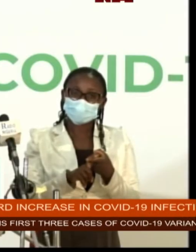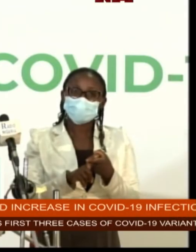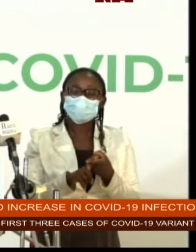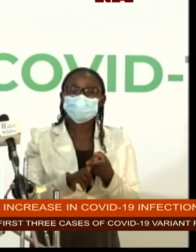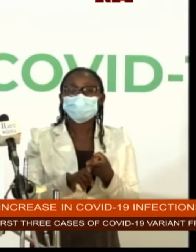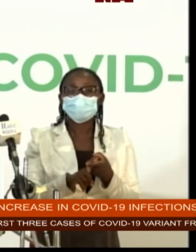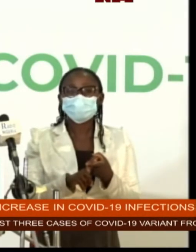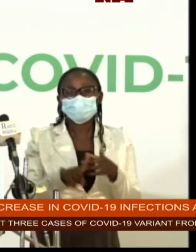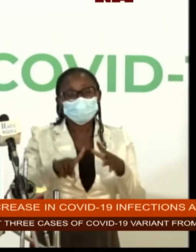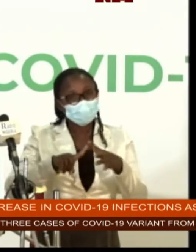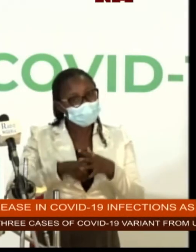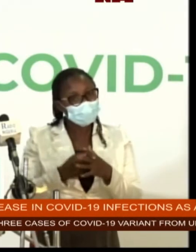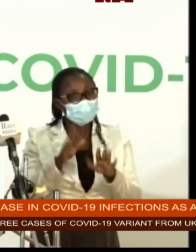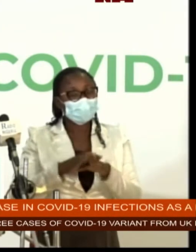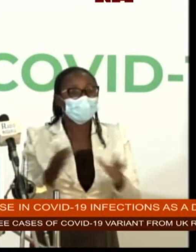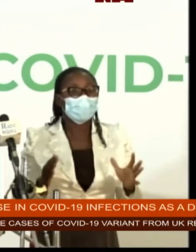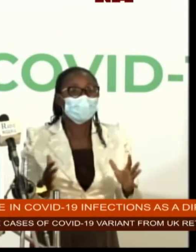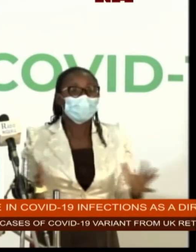embark on mass